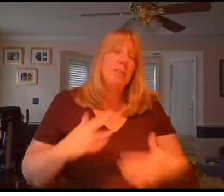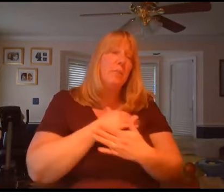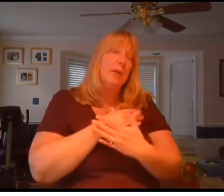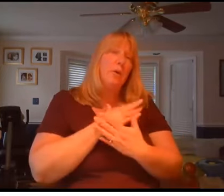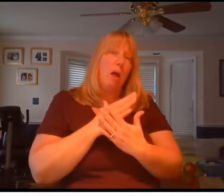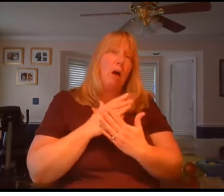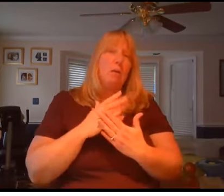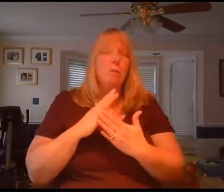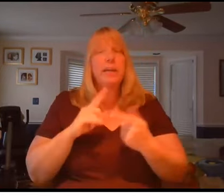a school for the deaf.